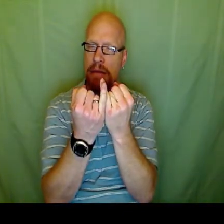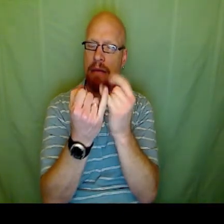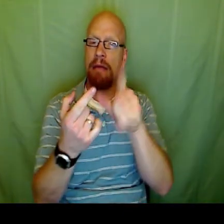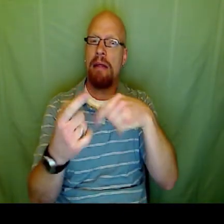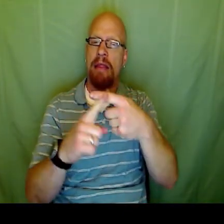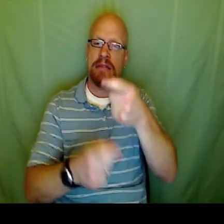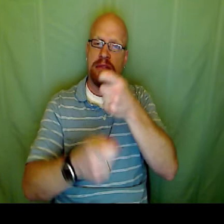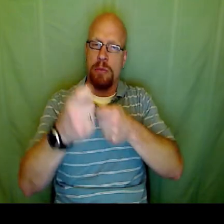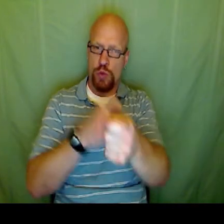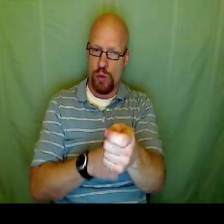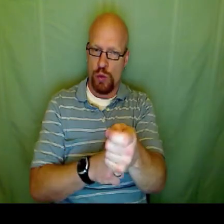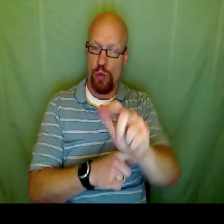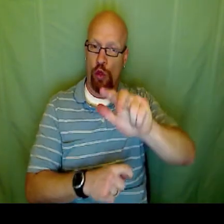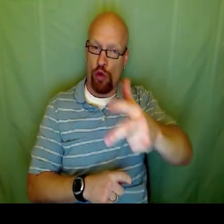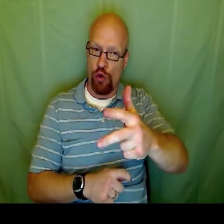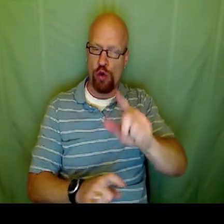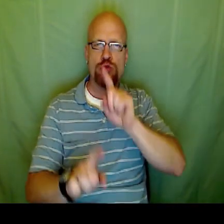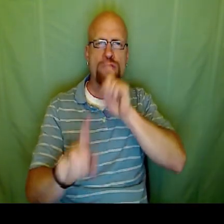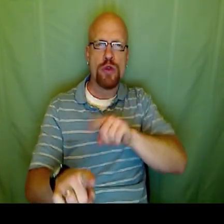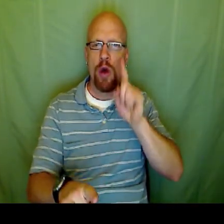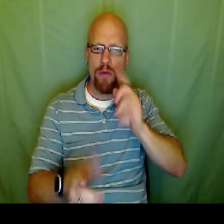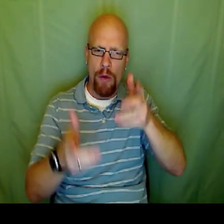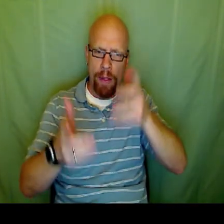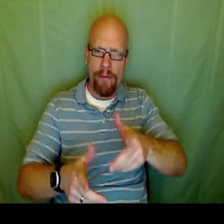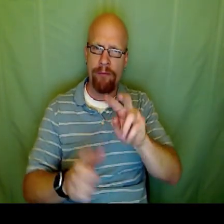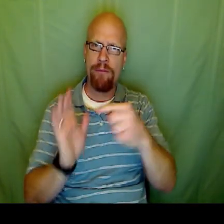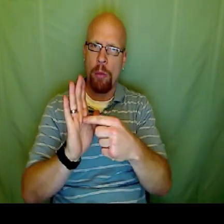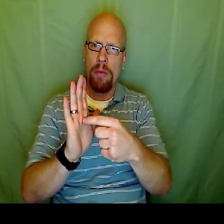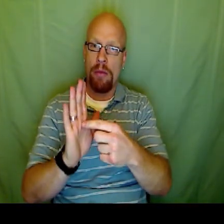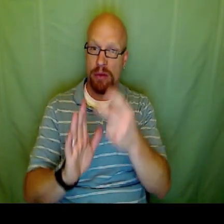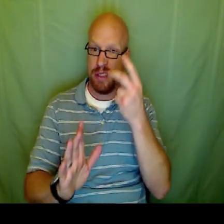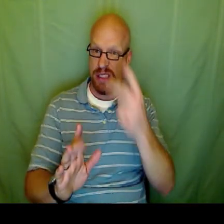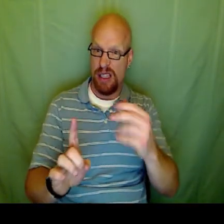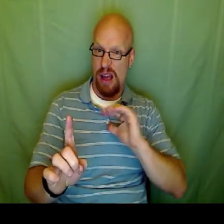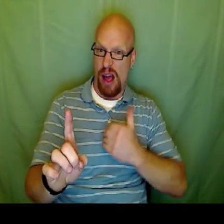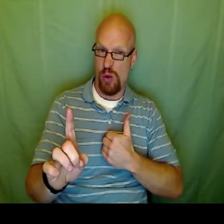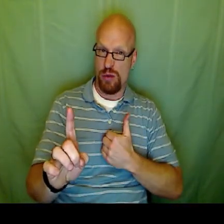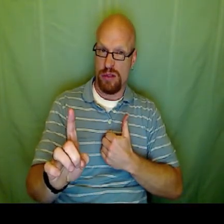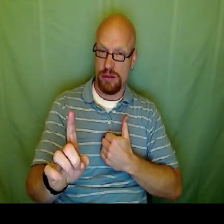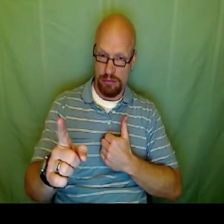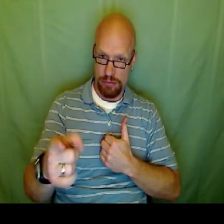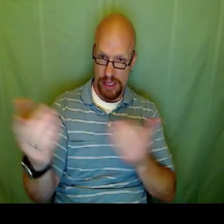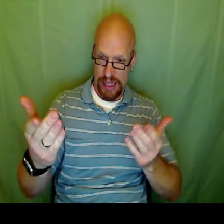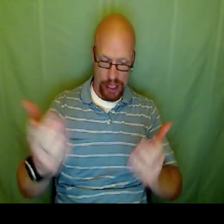the third step, and the fourth step. Anyways, we isolate, find the answer.